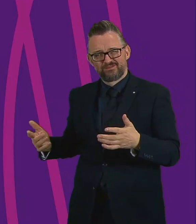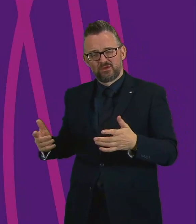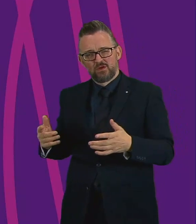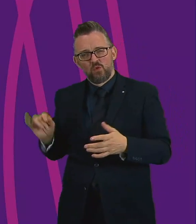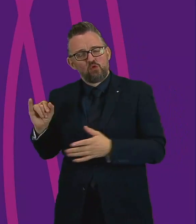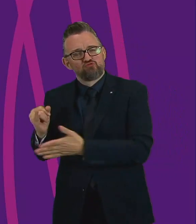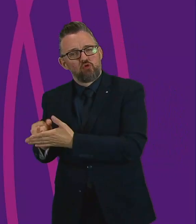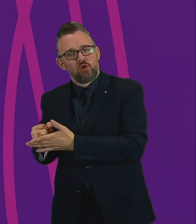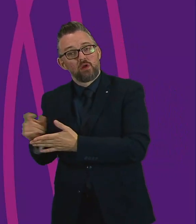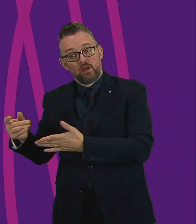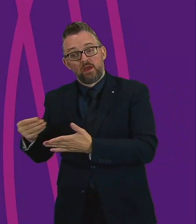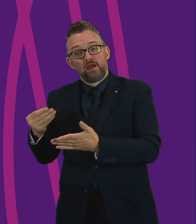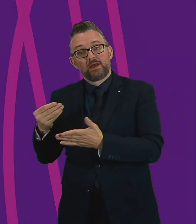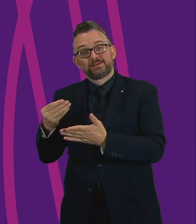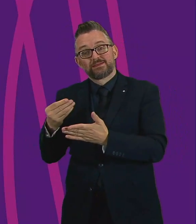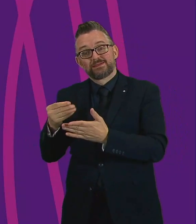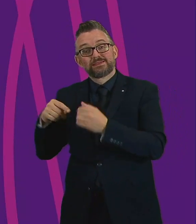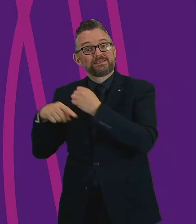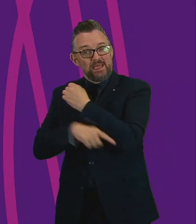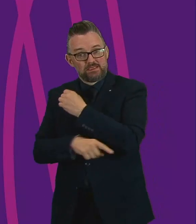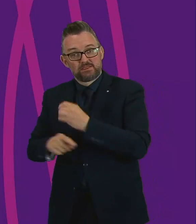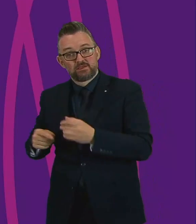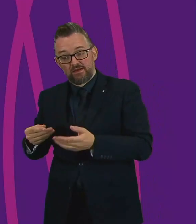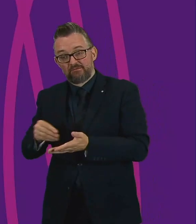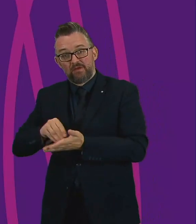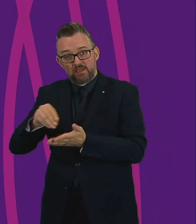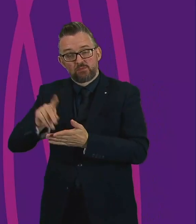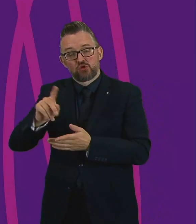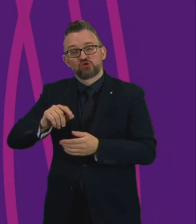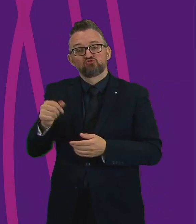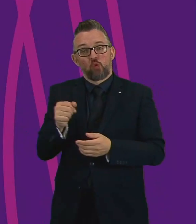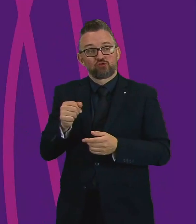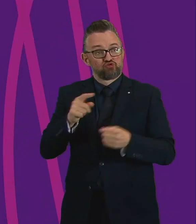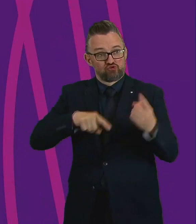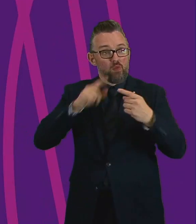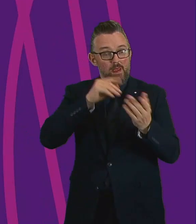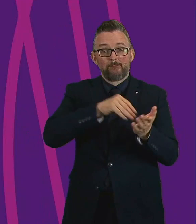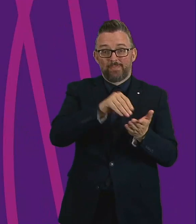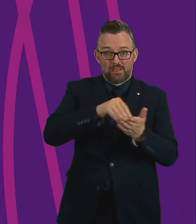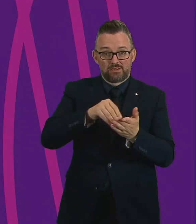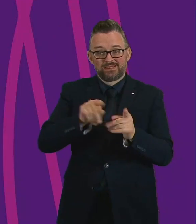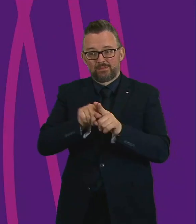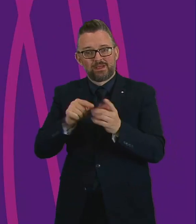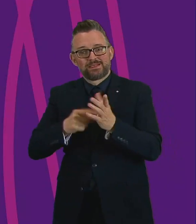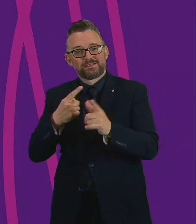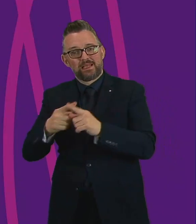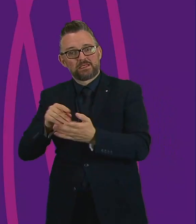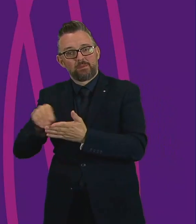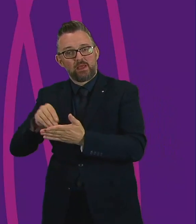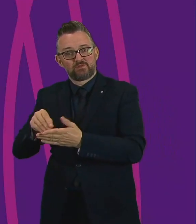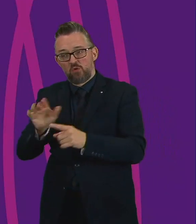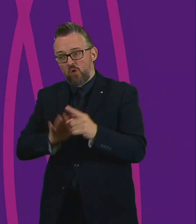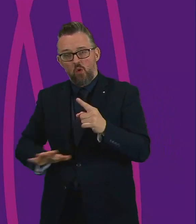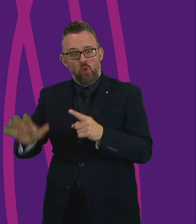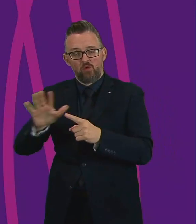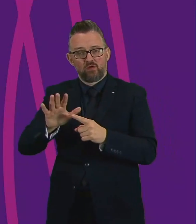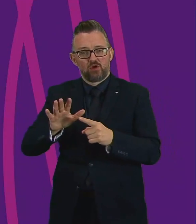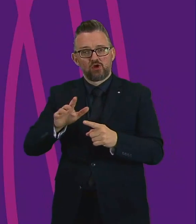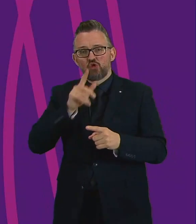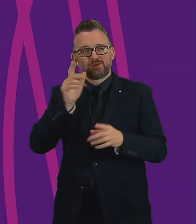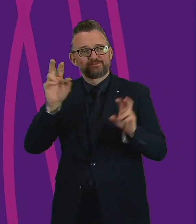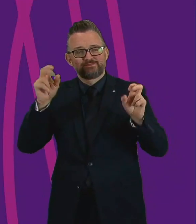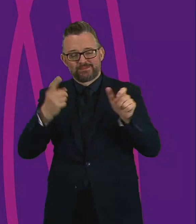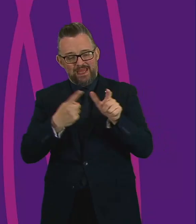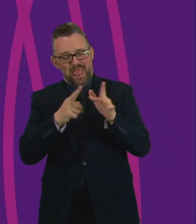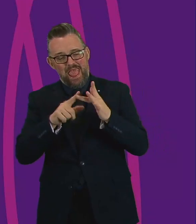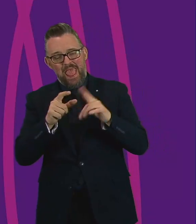misplaced. They're financed by debt, but this debt will be repaid by Scottish payers, just as it will be paid by taxpayers from other parts of the UK. It's not aid in